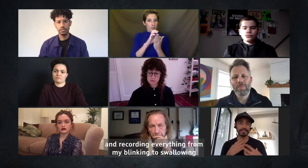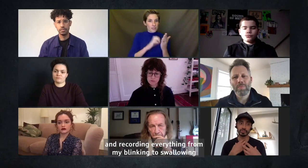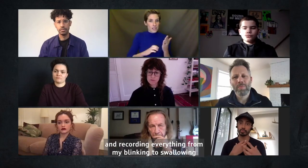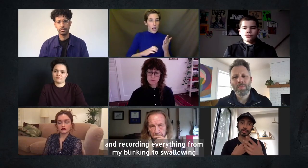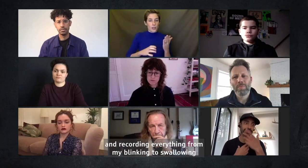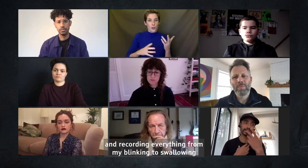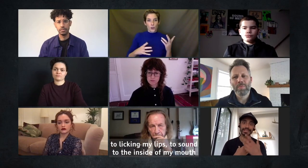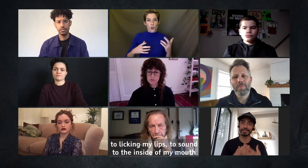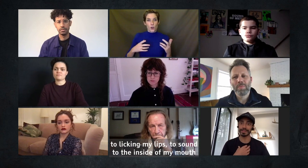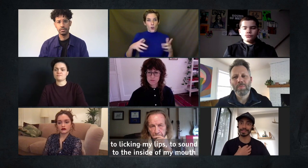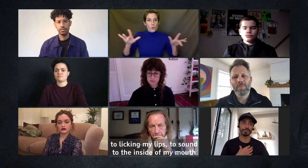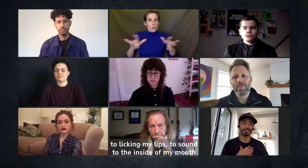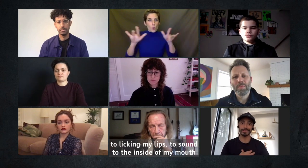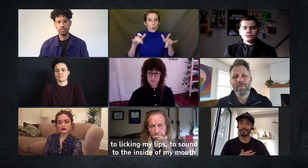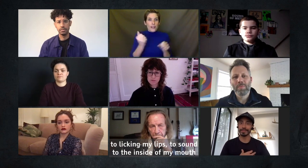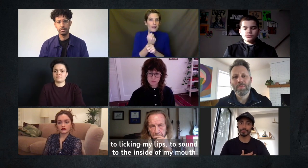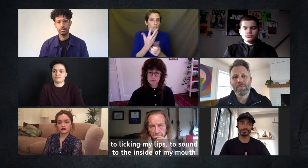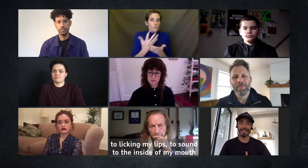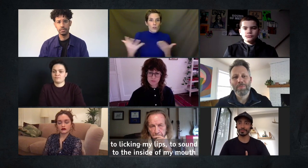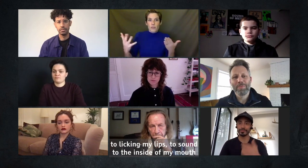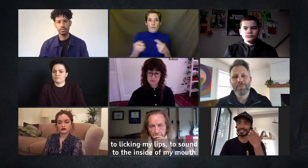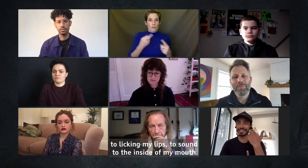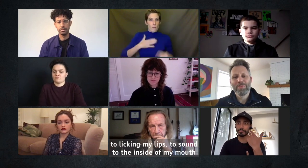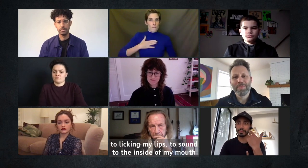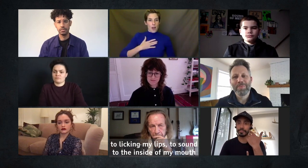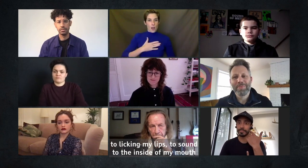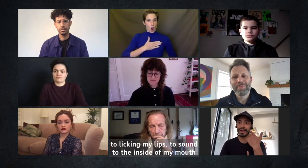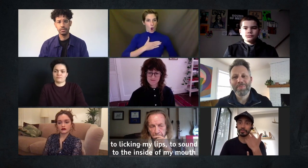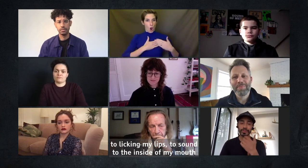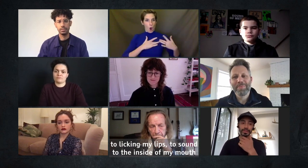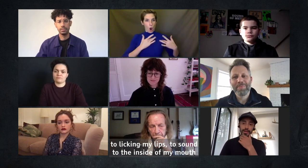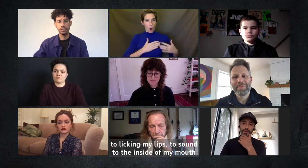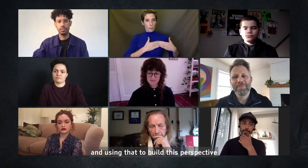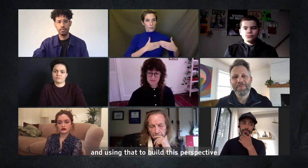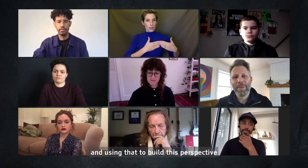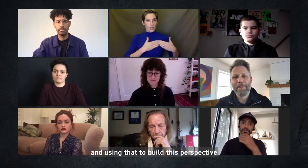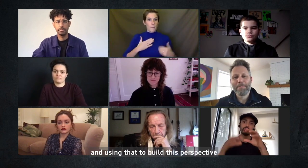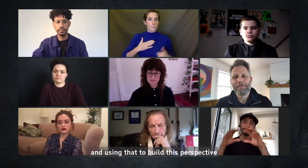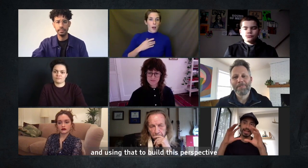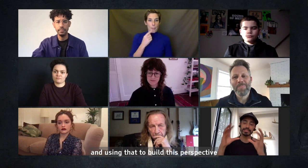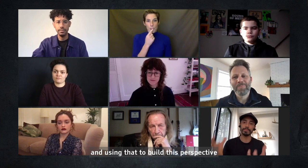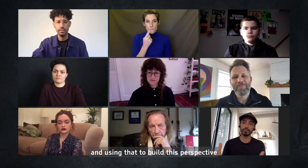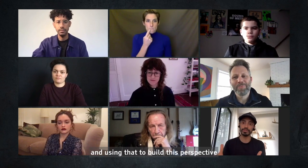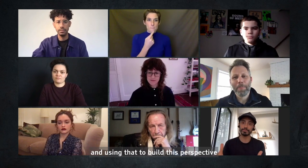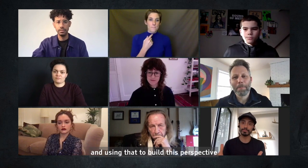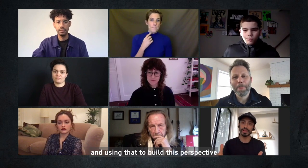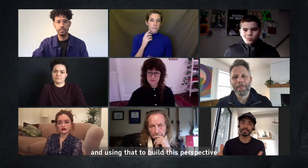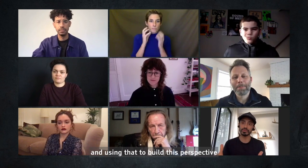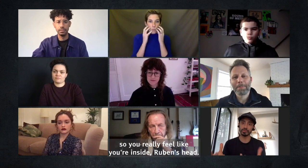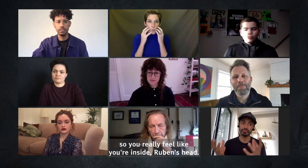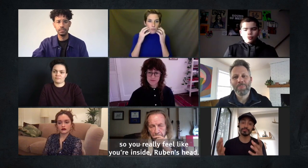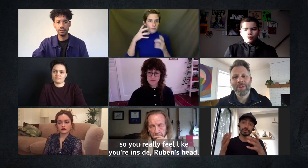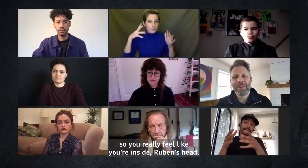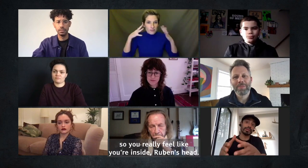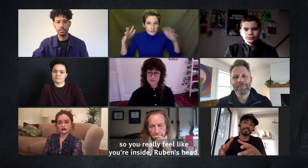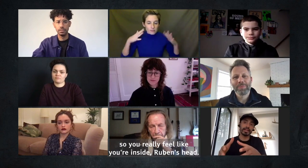my blinking to swallowing to licking my lips to, you know, sound of the inside of my mouth, and using that to build this perspective